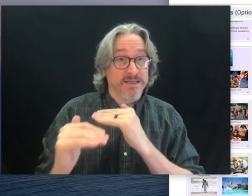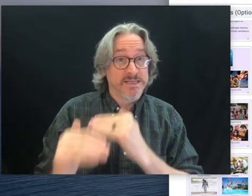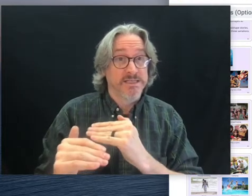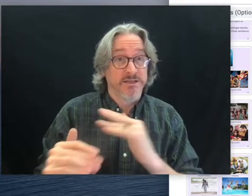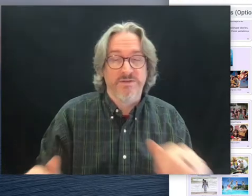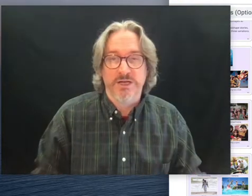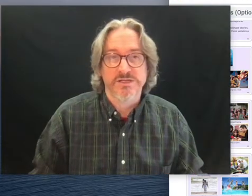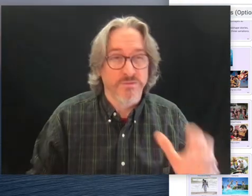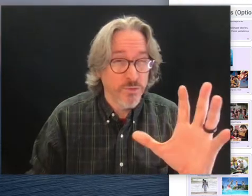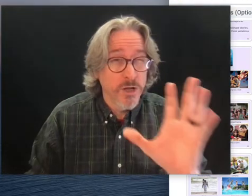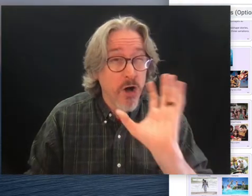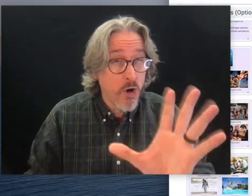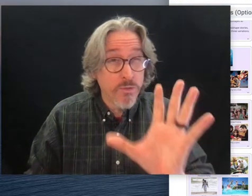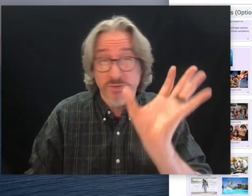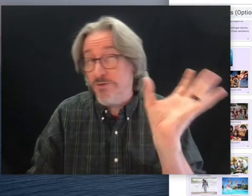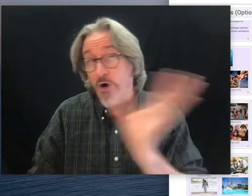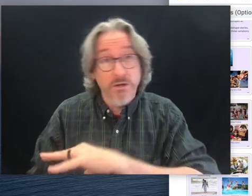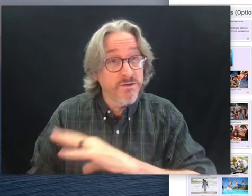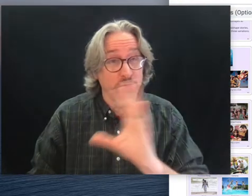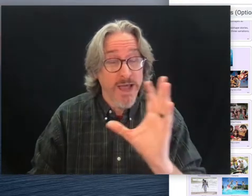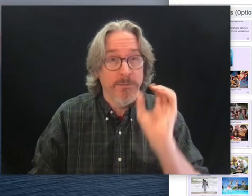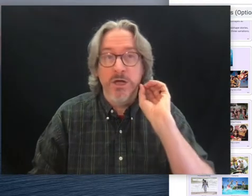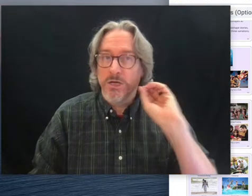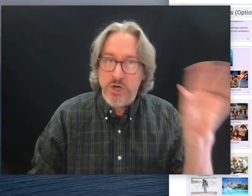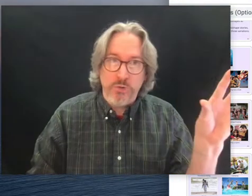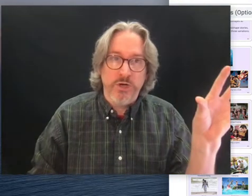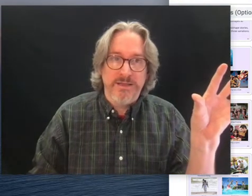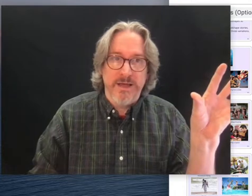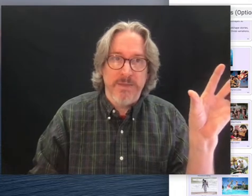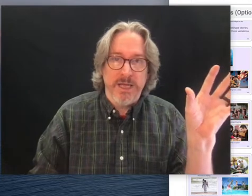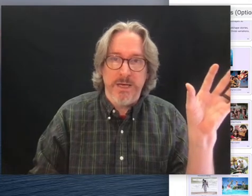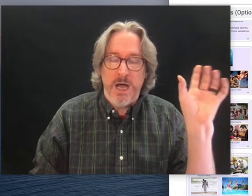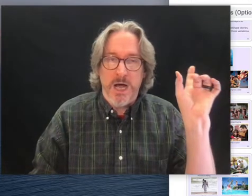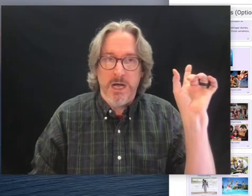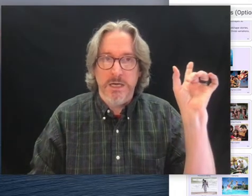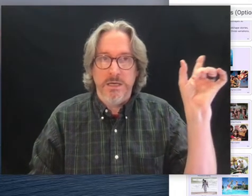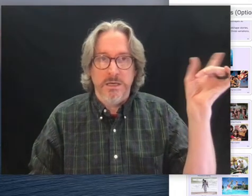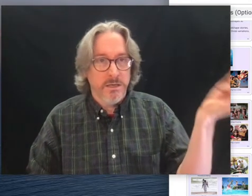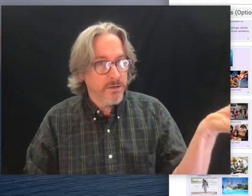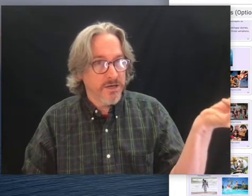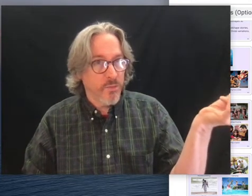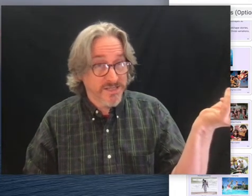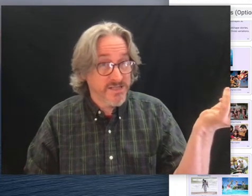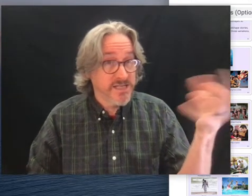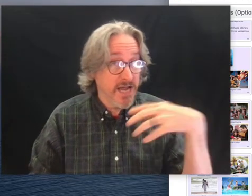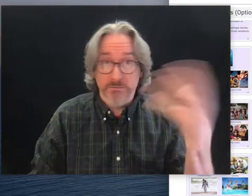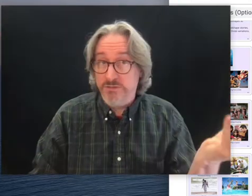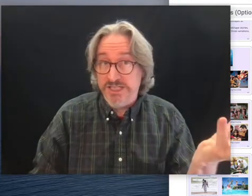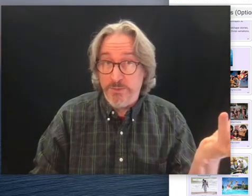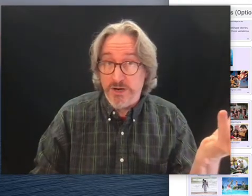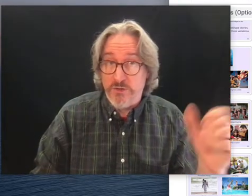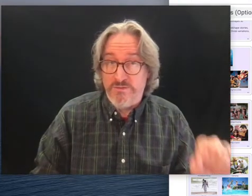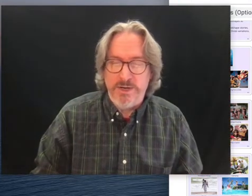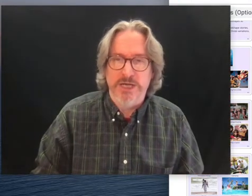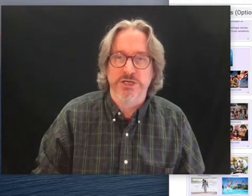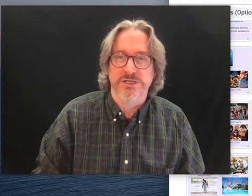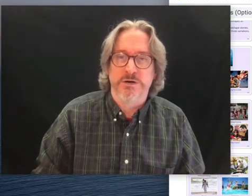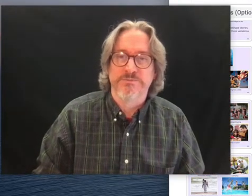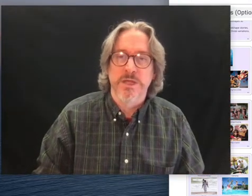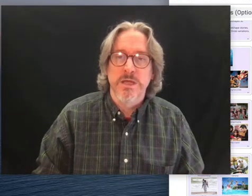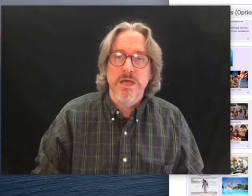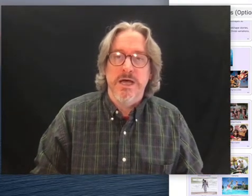showing this in the videos. If you always, with all the vocab, go look at them in the what's the sign to see what other